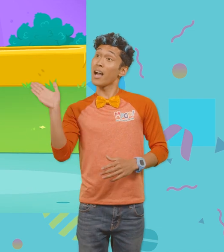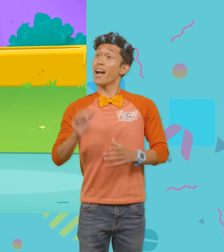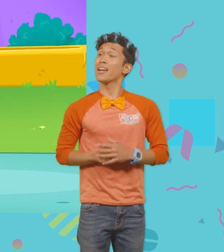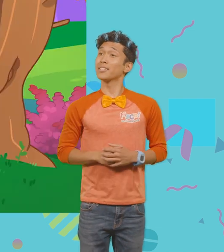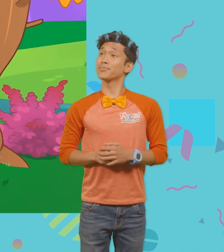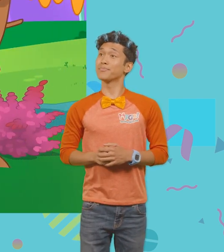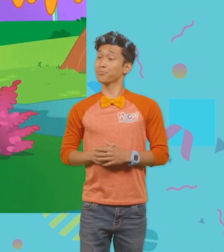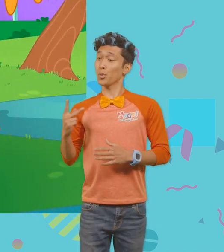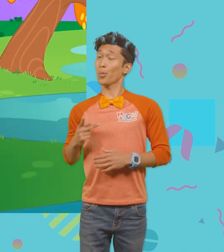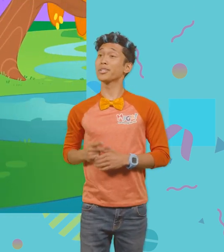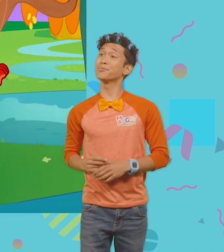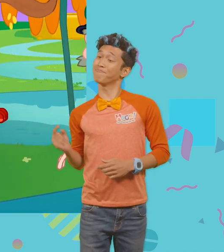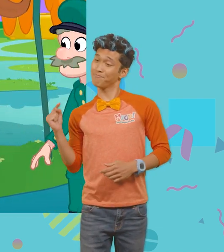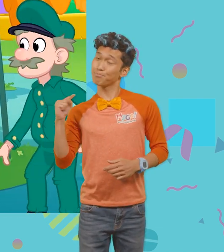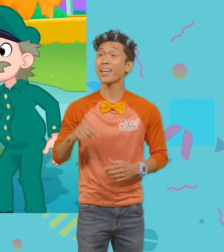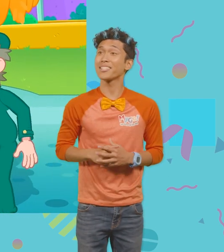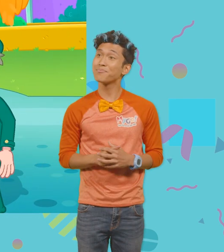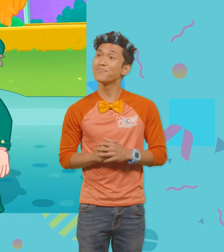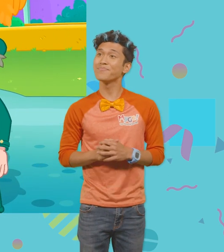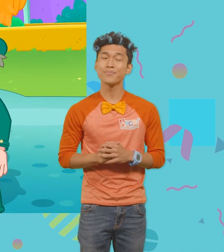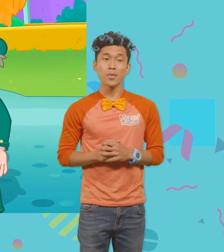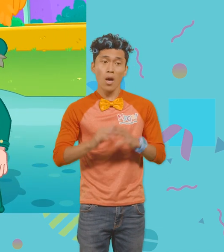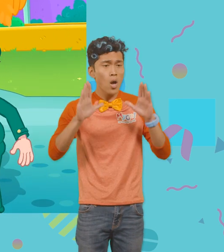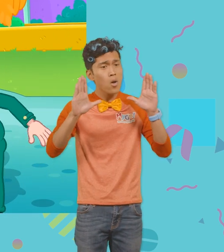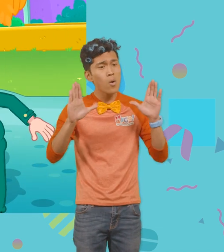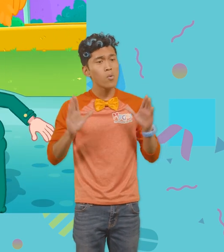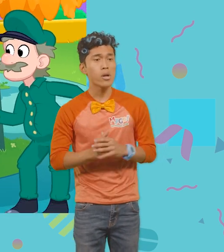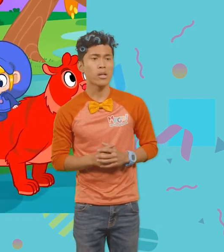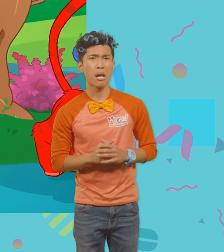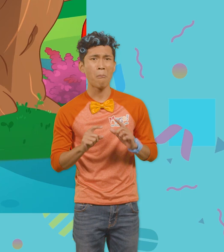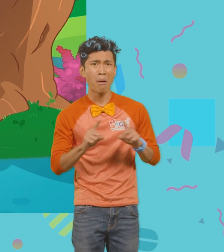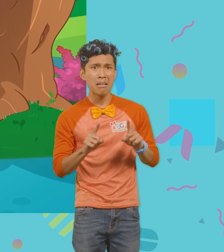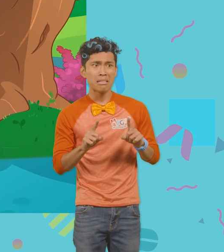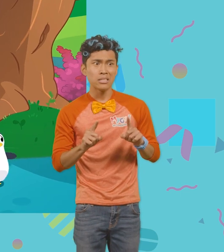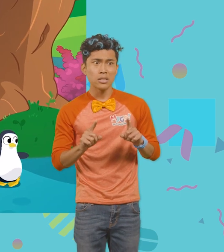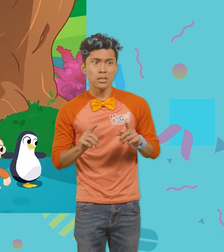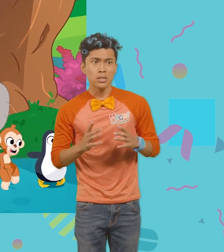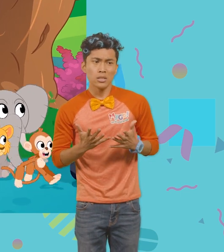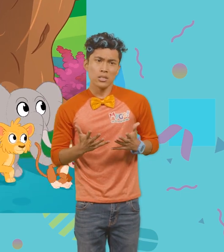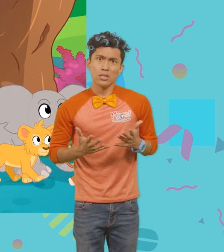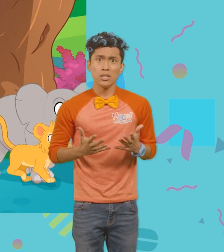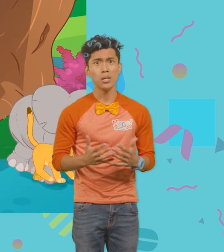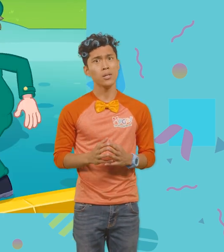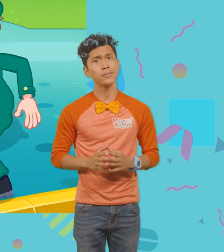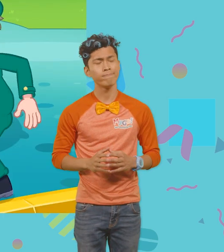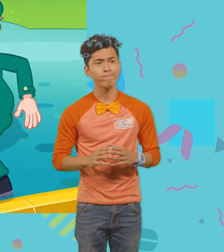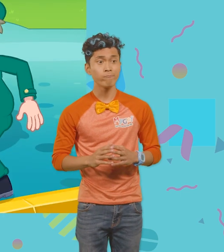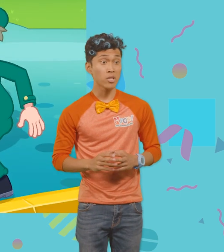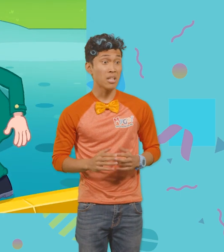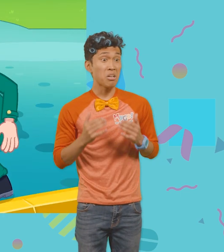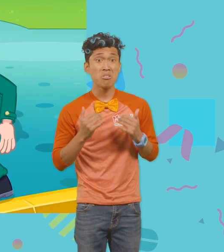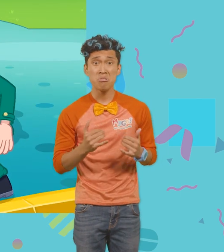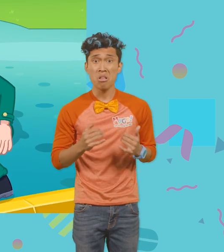Zookeeper Kenneth. We're back. Great. But, huh? Oh, no. You